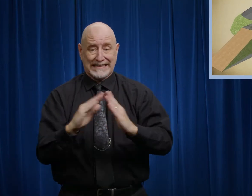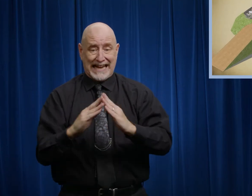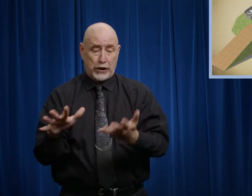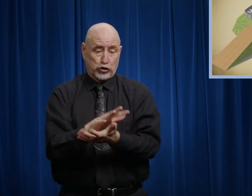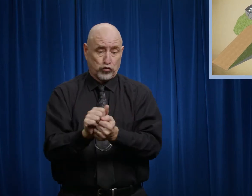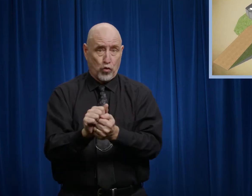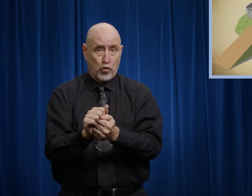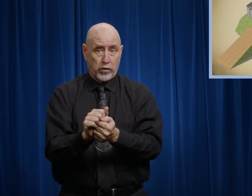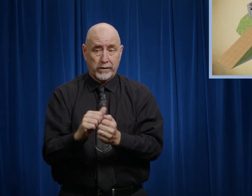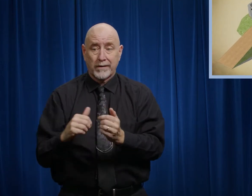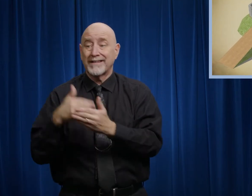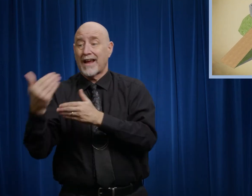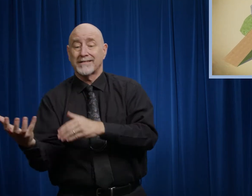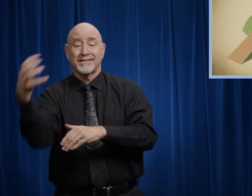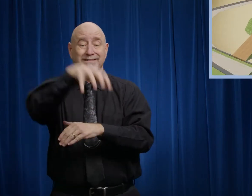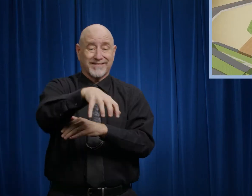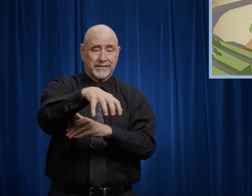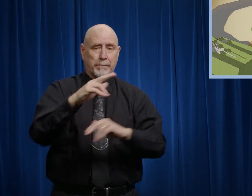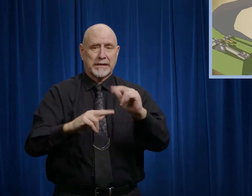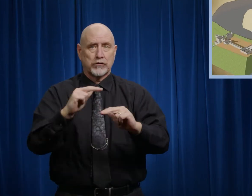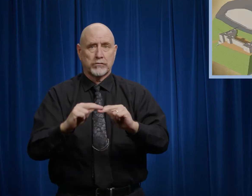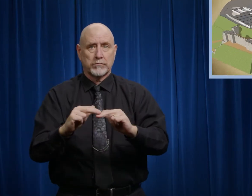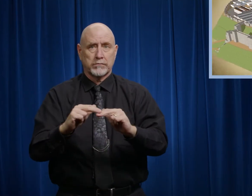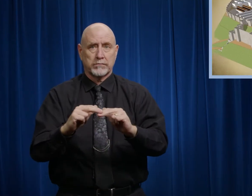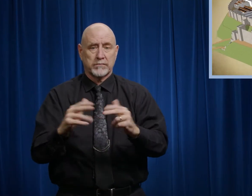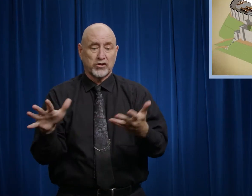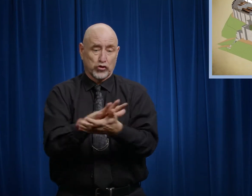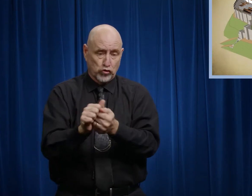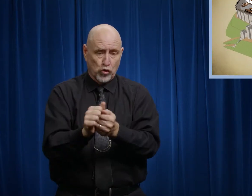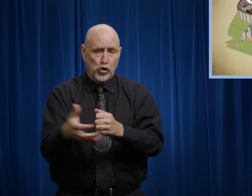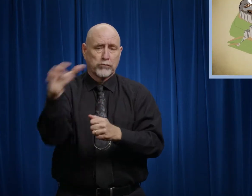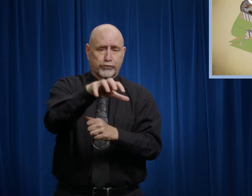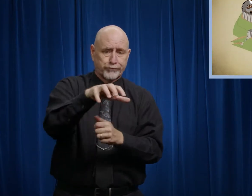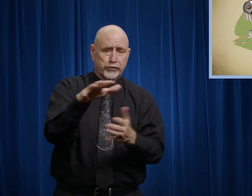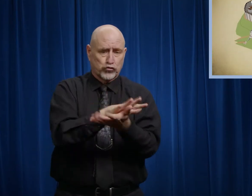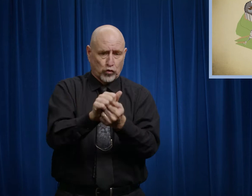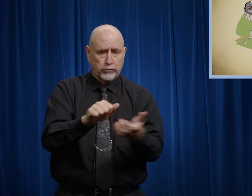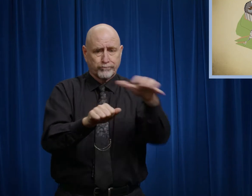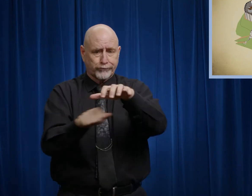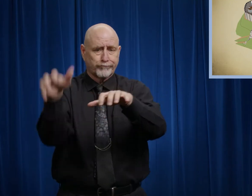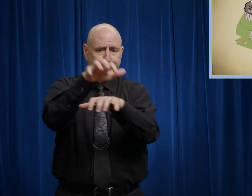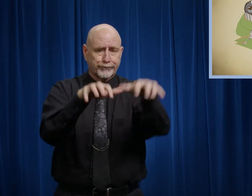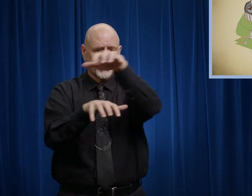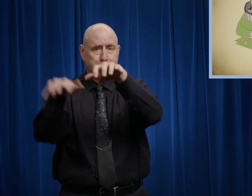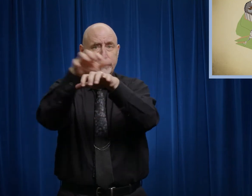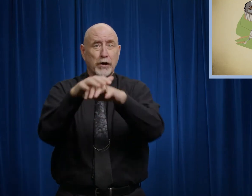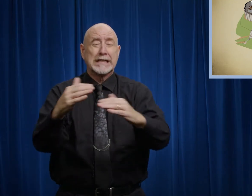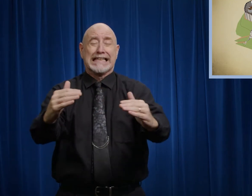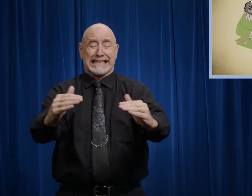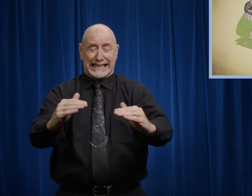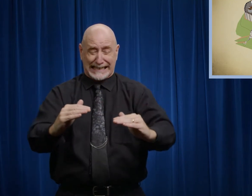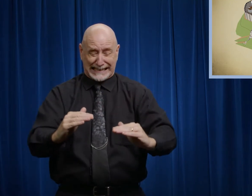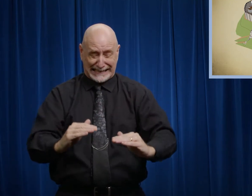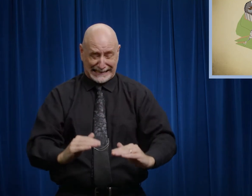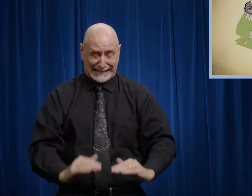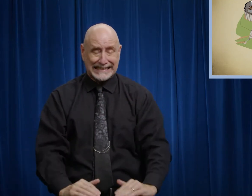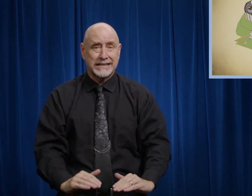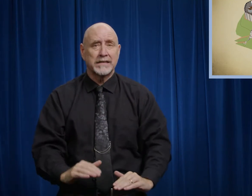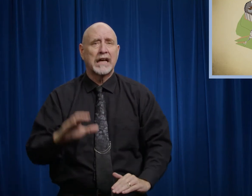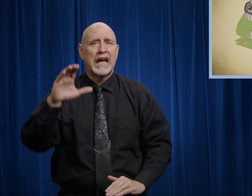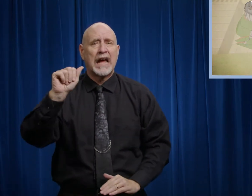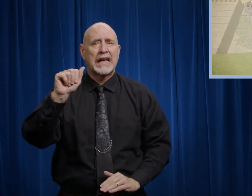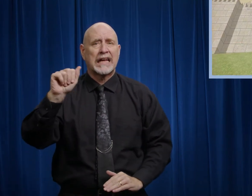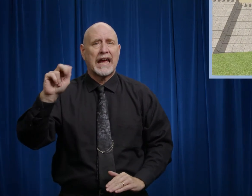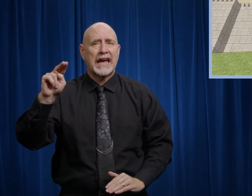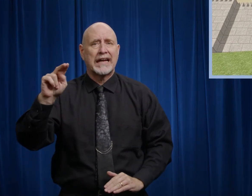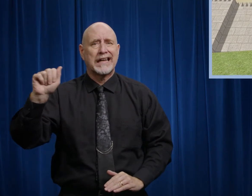civilization or town was destroyed, eventually another was built on top to take its place. The earliest of these cities